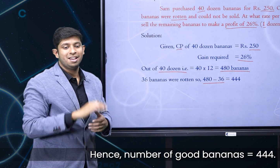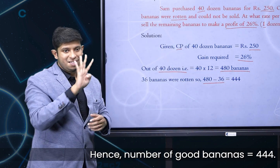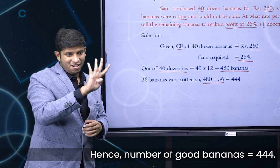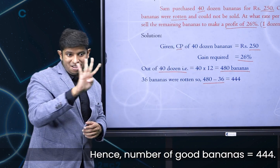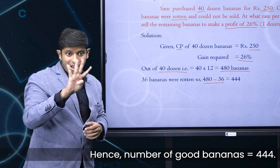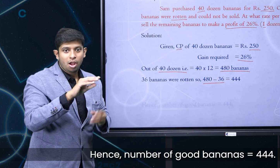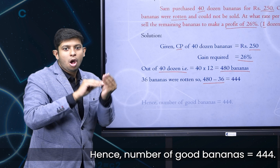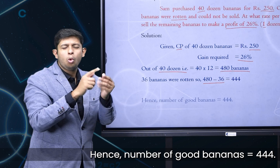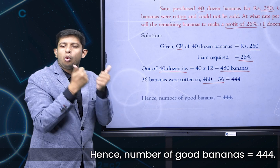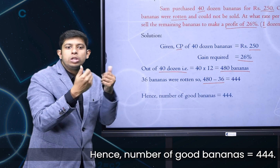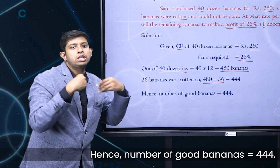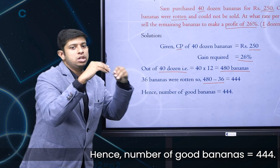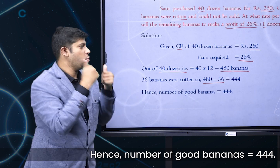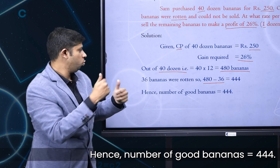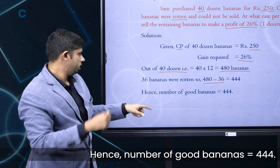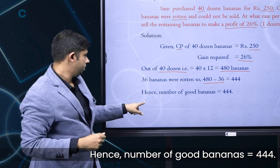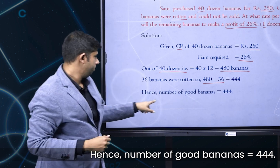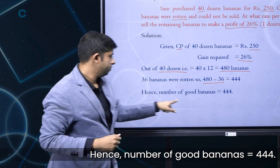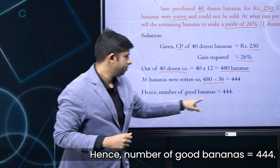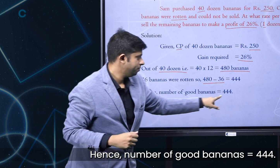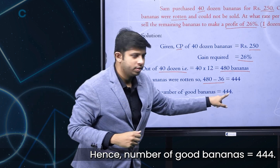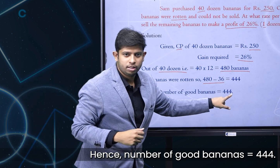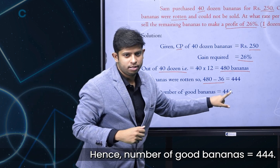Hence, number of good bananas equals to 444.